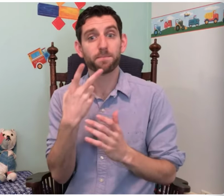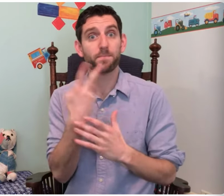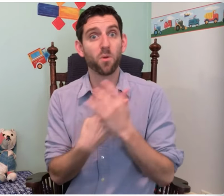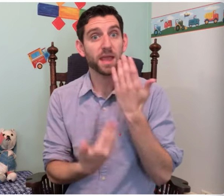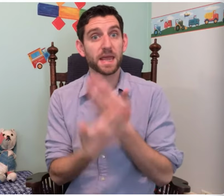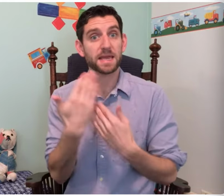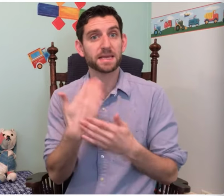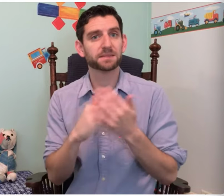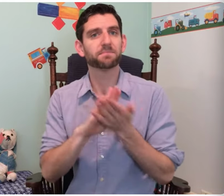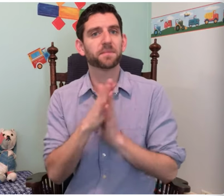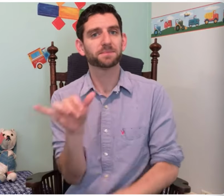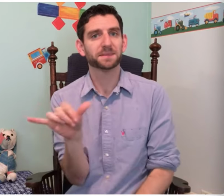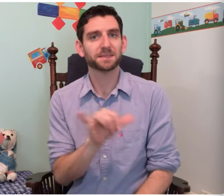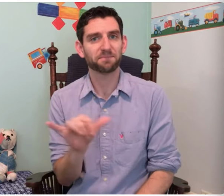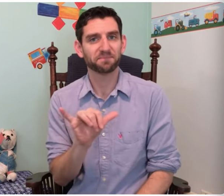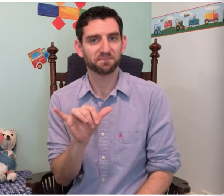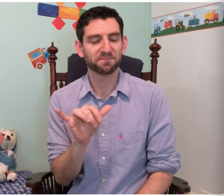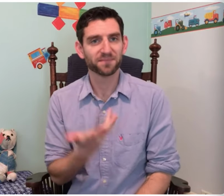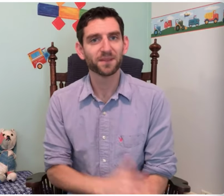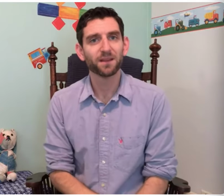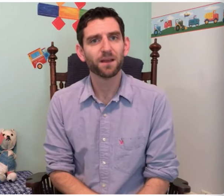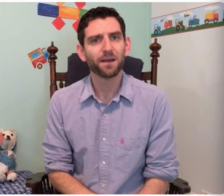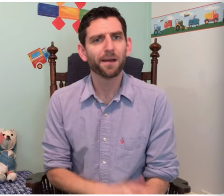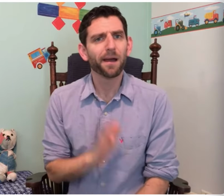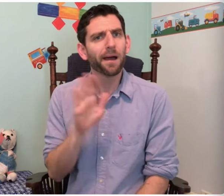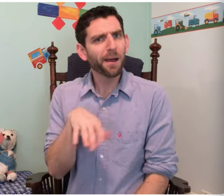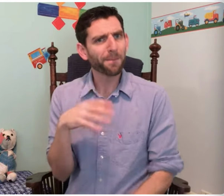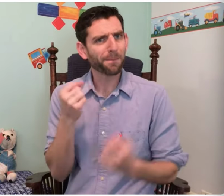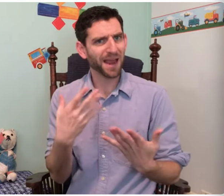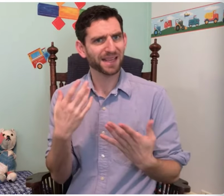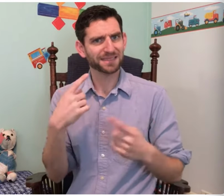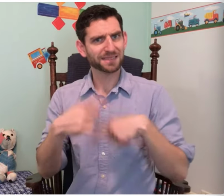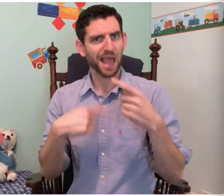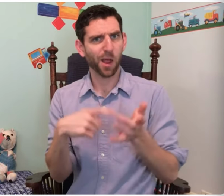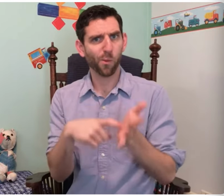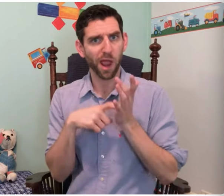sympathy, meaning both hands are being used at the same time.